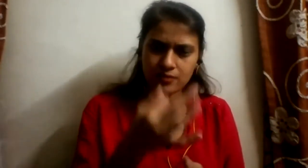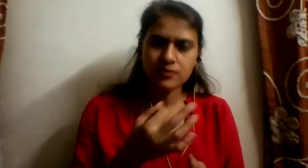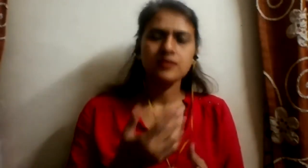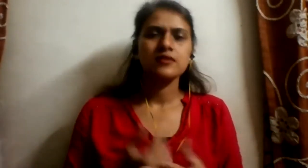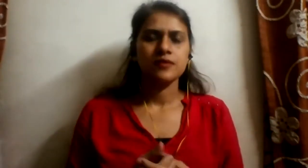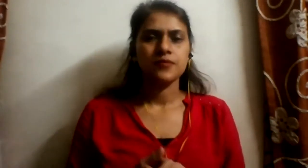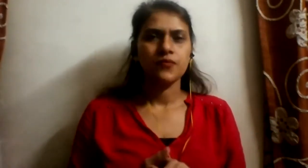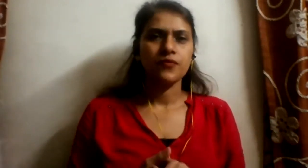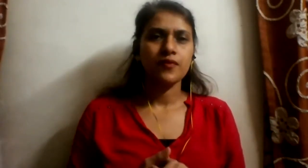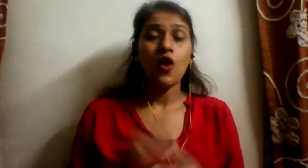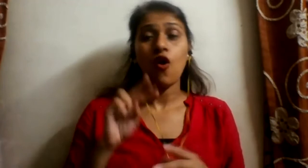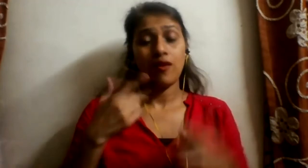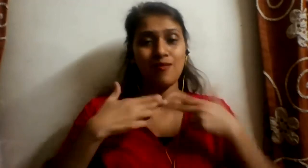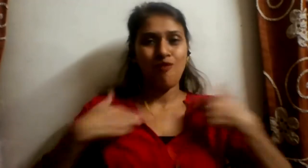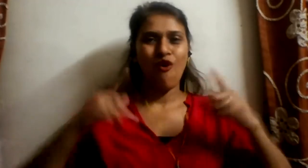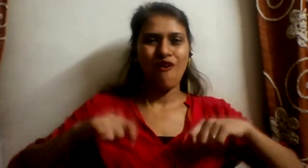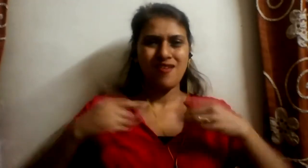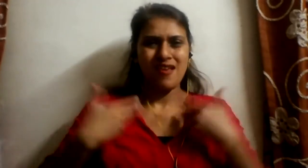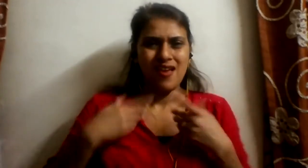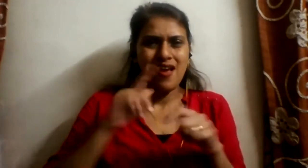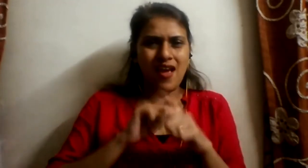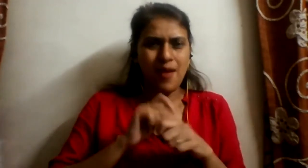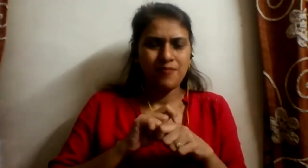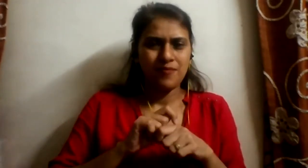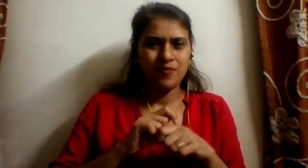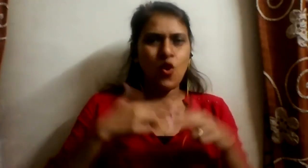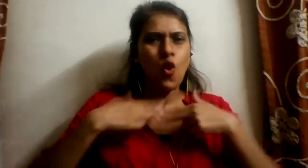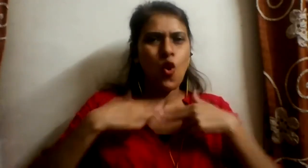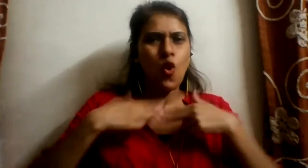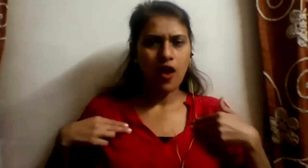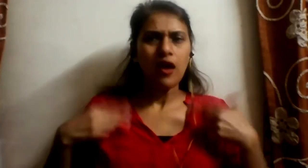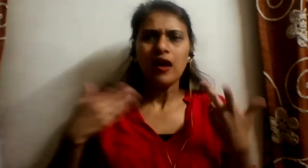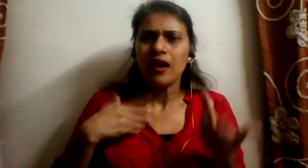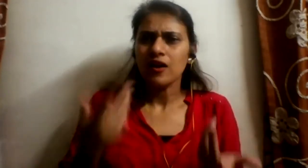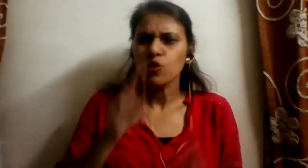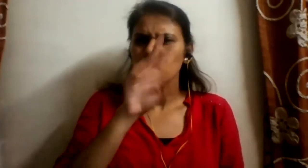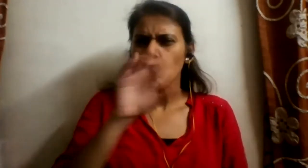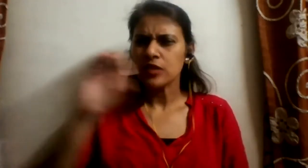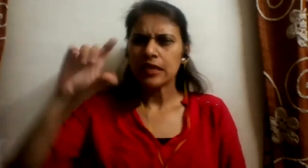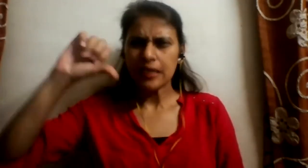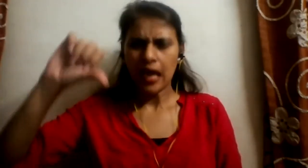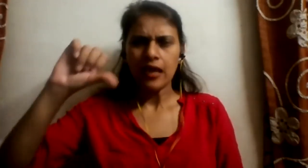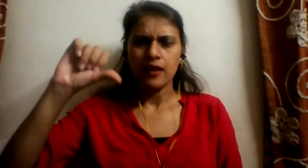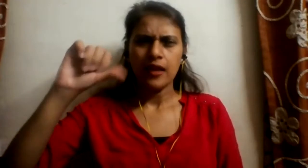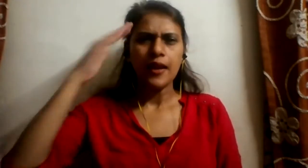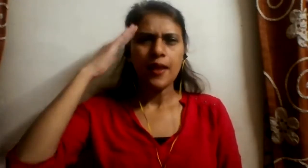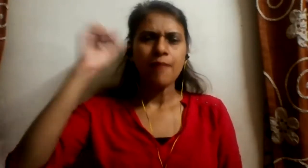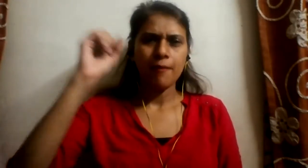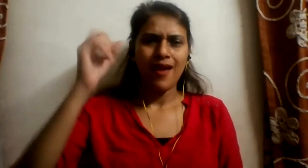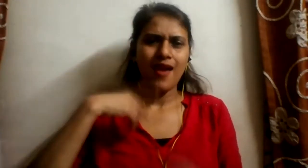as lawyers. So I remember, I think about in 2009, I was writing